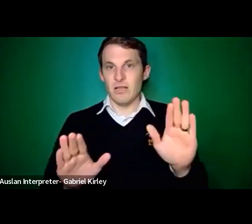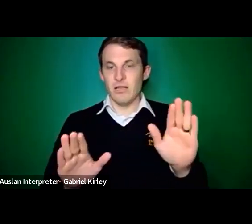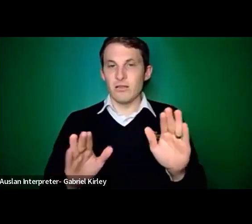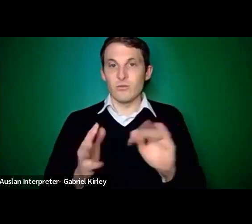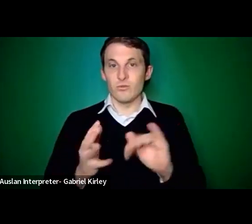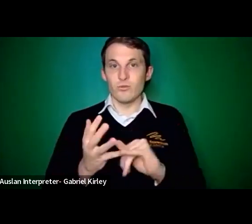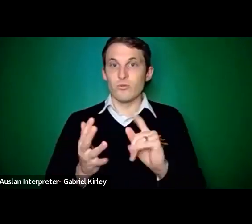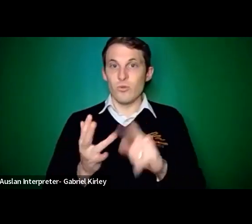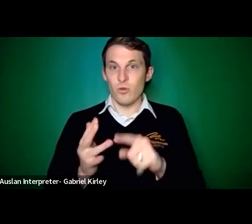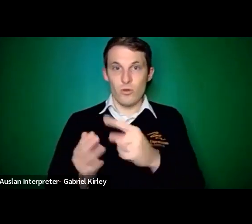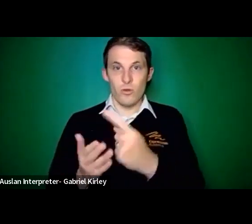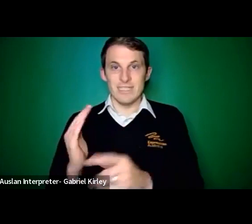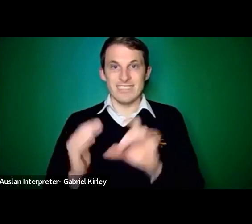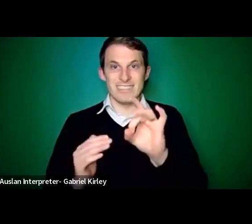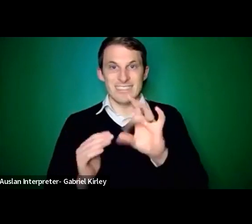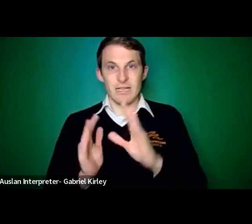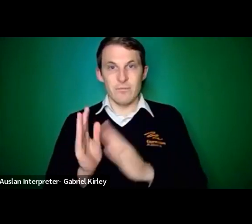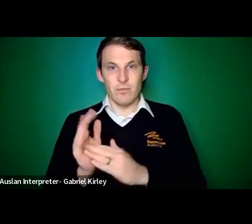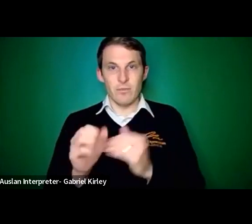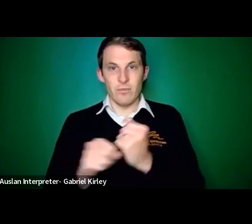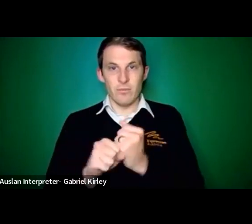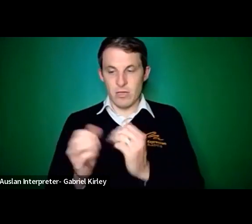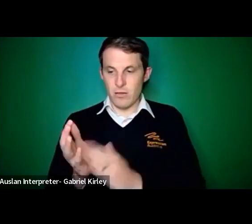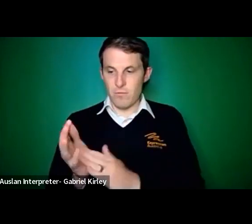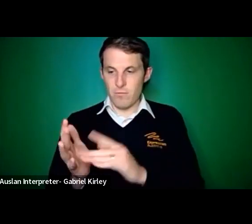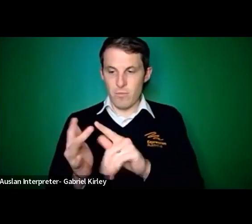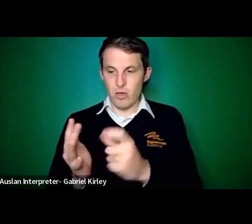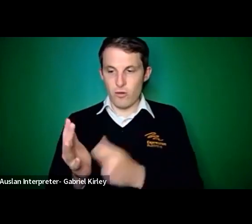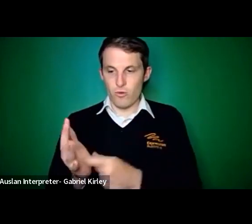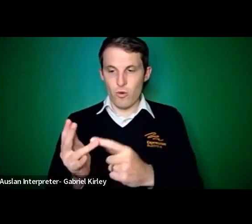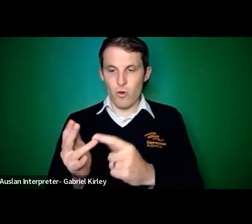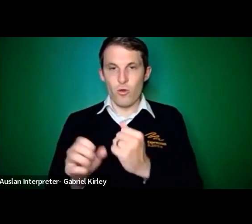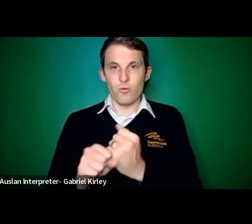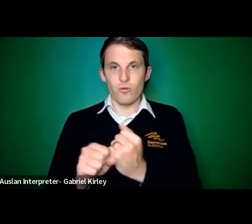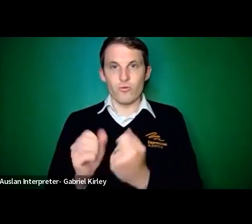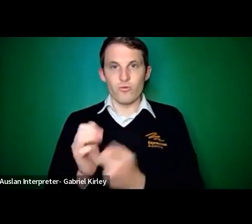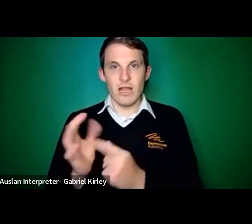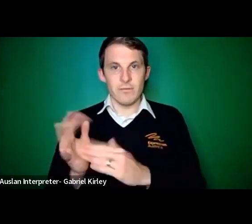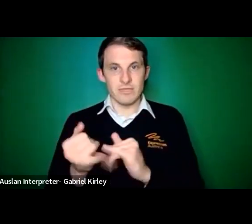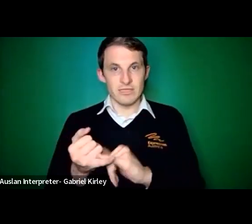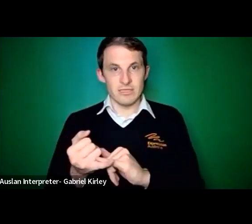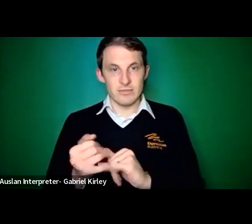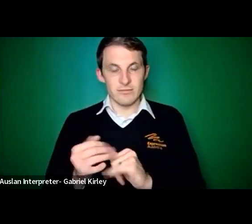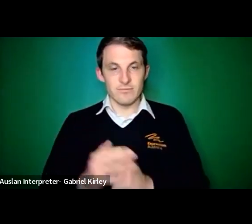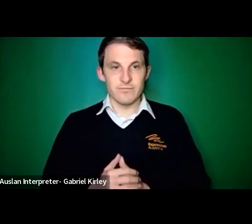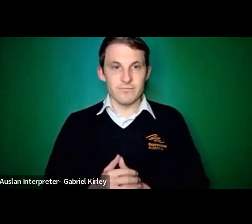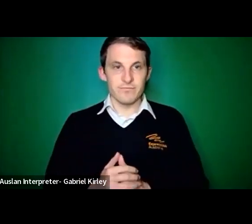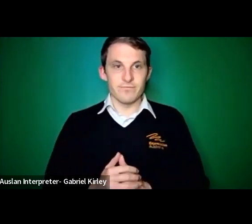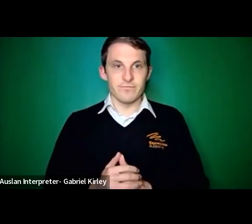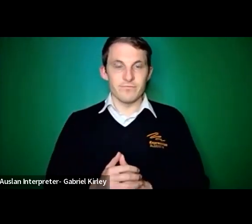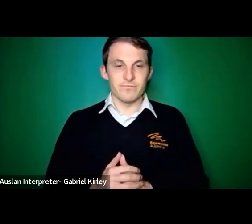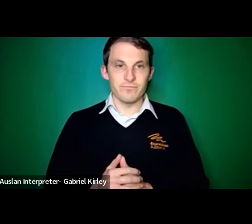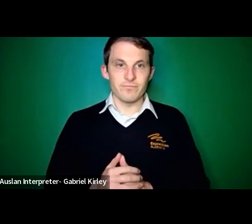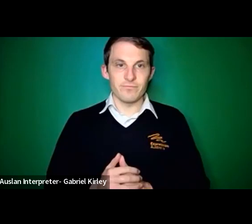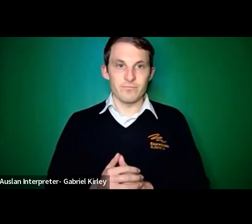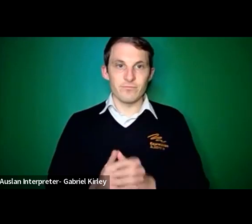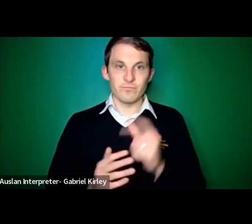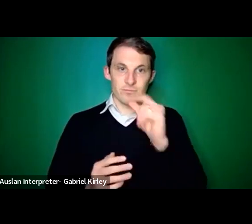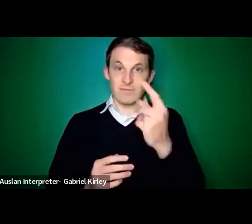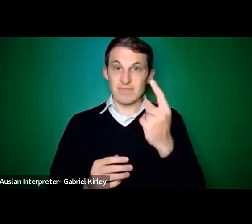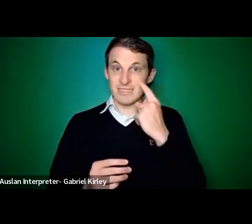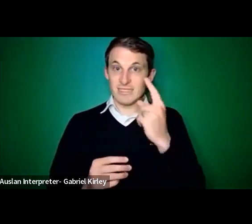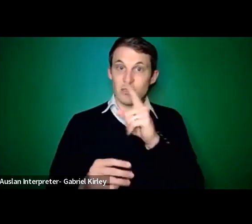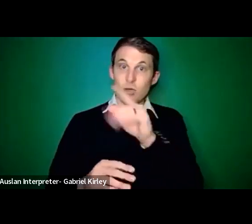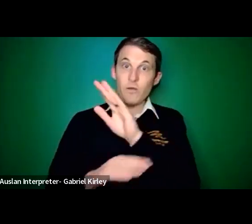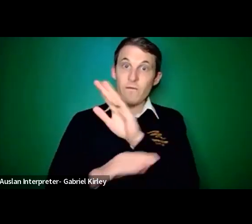10 micrograms and it's given 8 weeks apart. So you may see that in some countries, and in the initial study, it was given 3